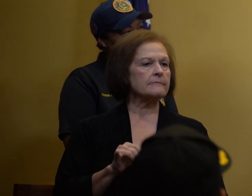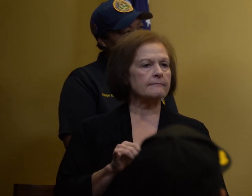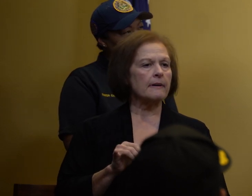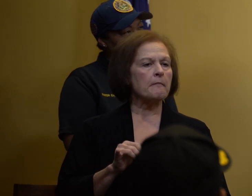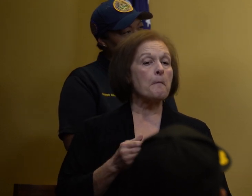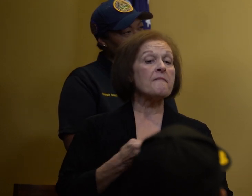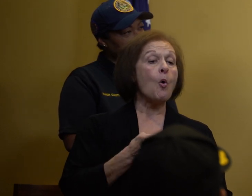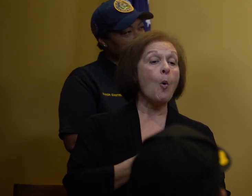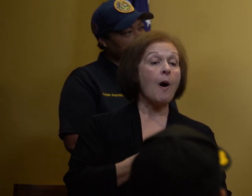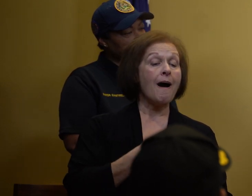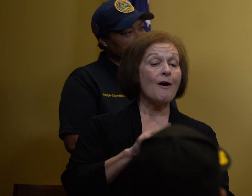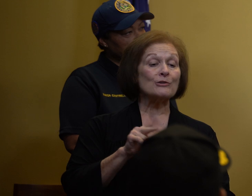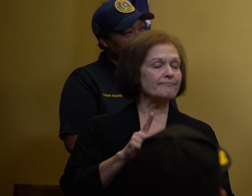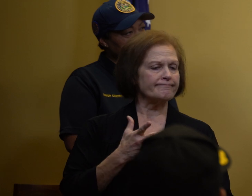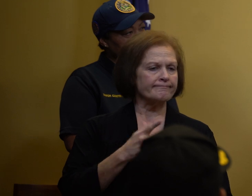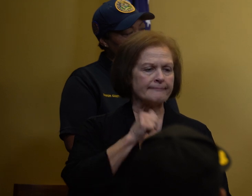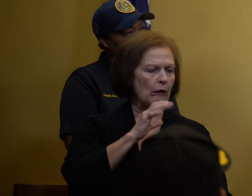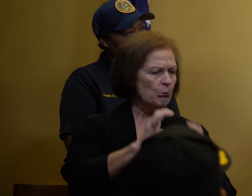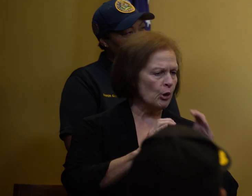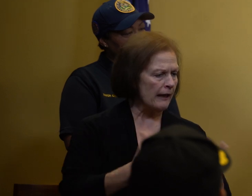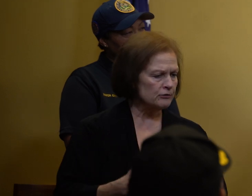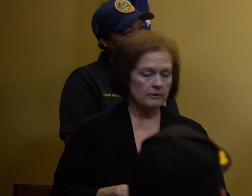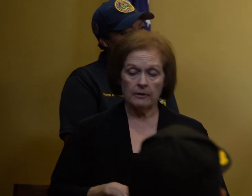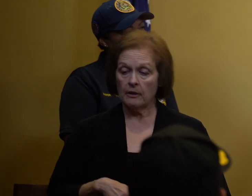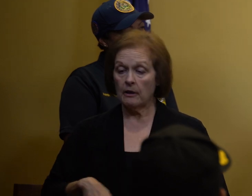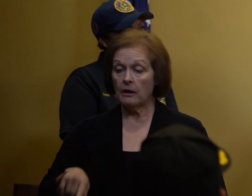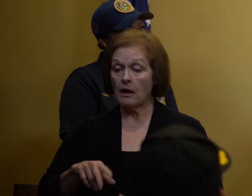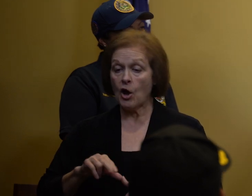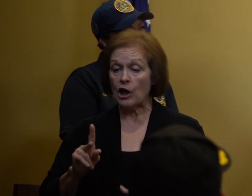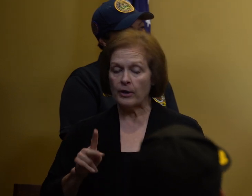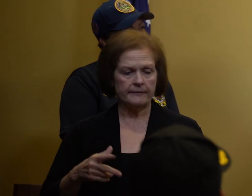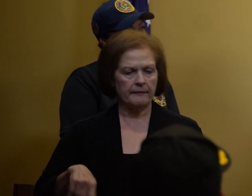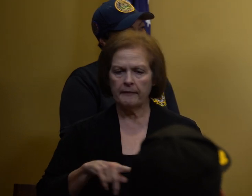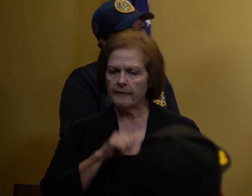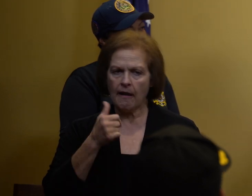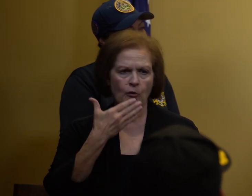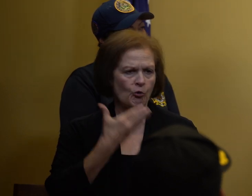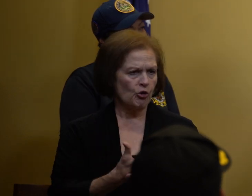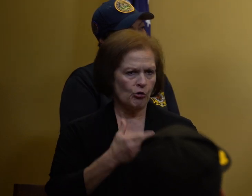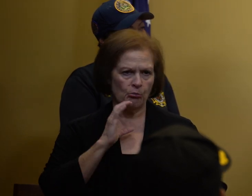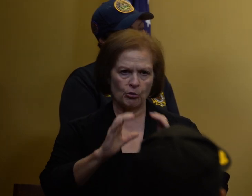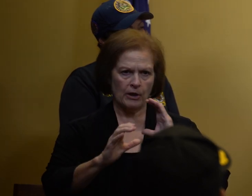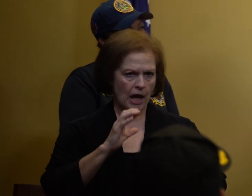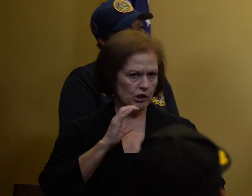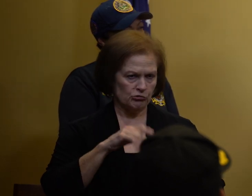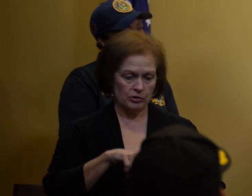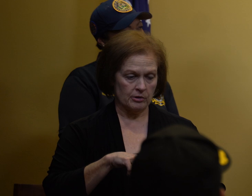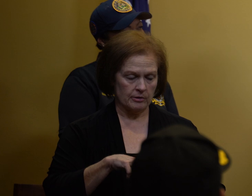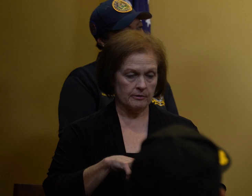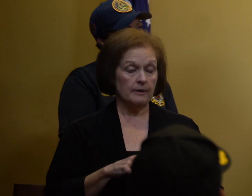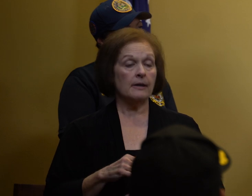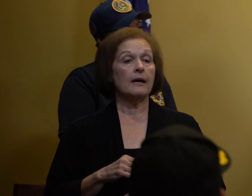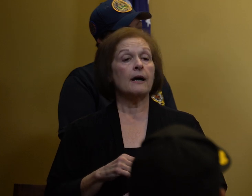couldn't communicate. Critical staff during the storm couldn't communicate. So that level of